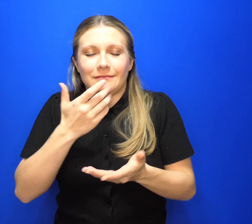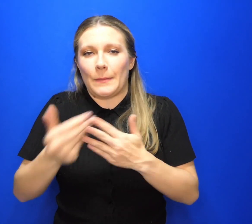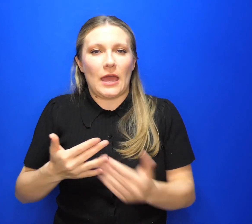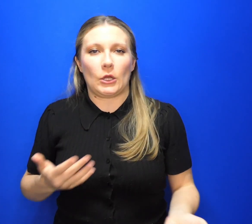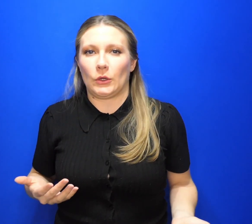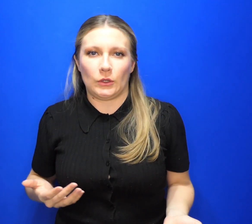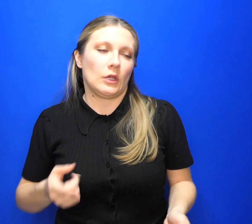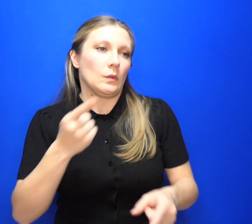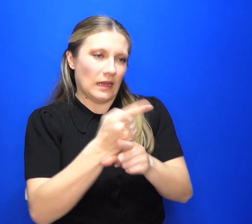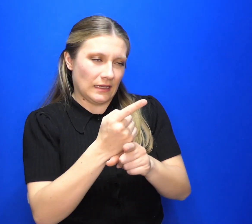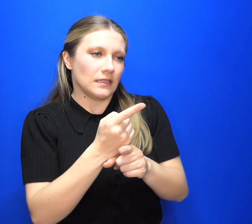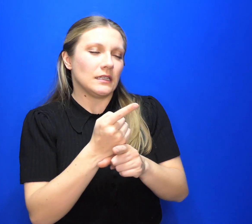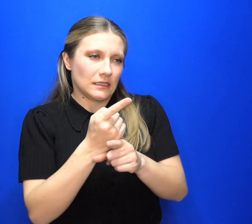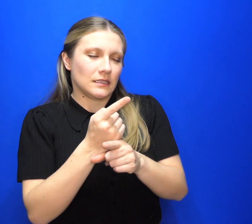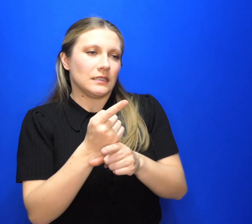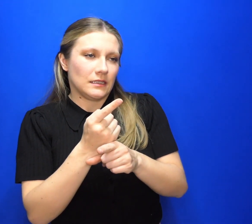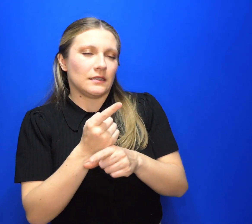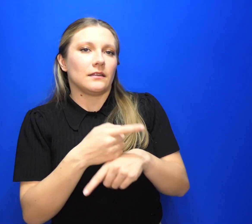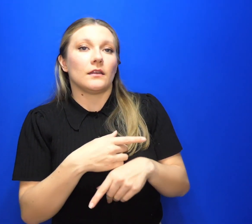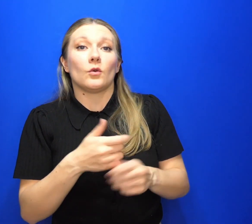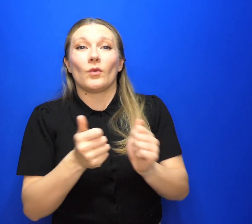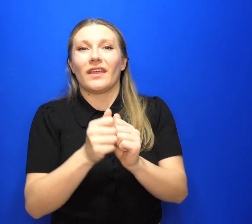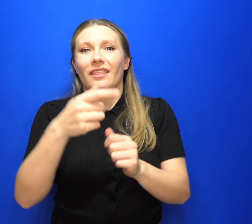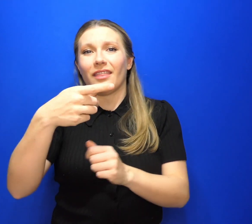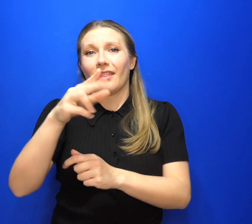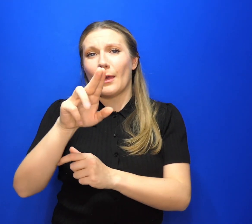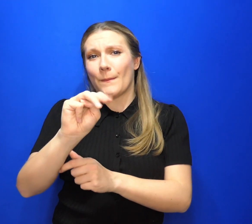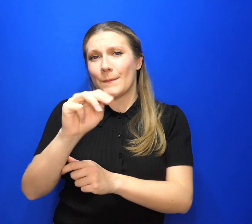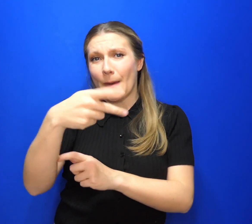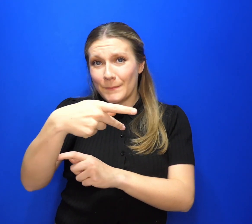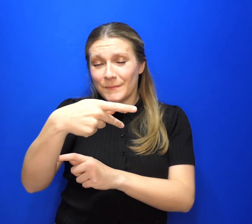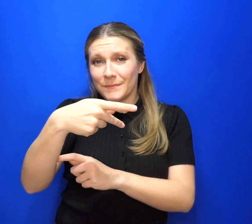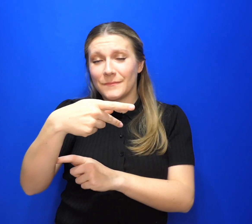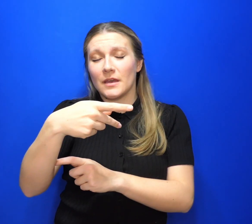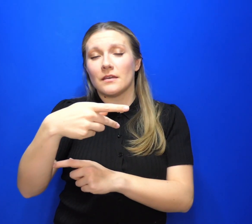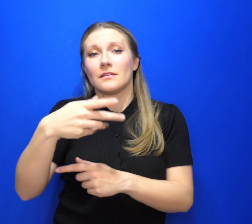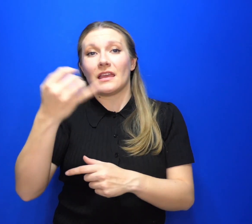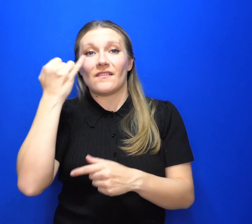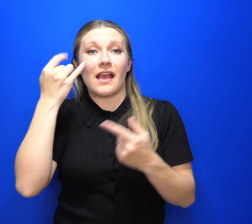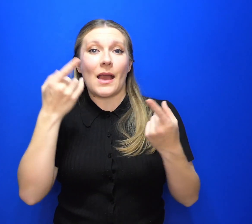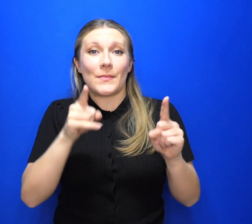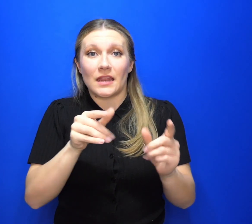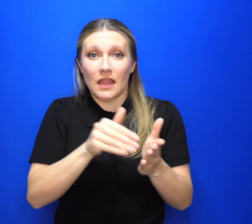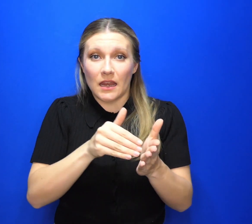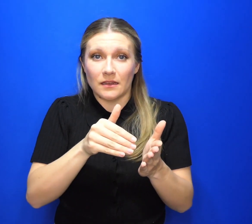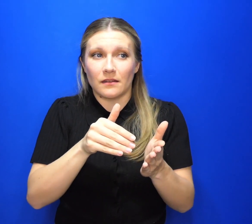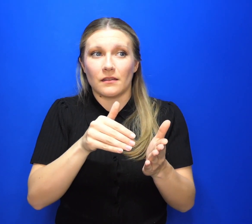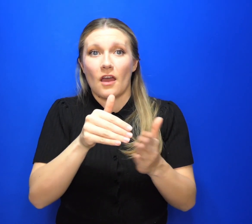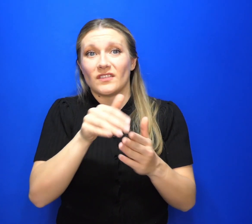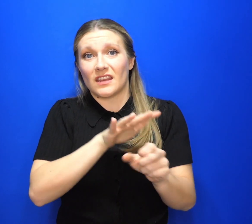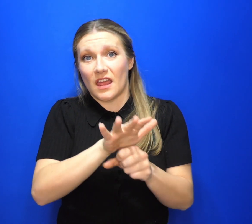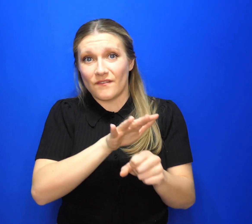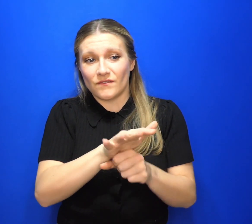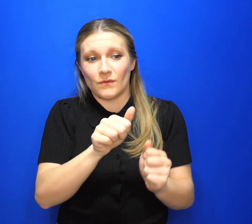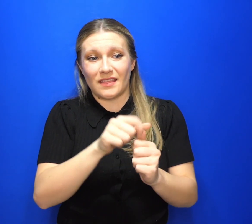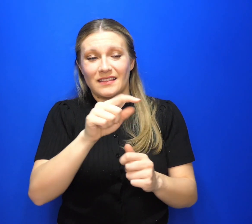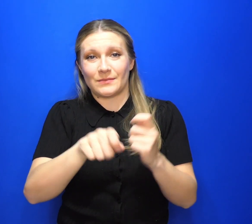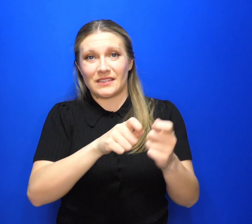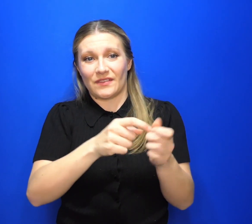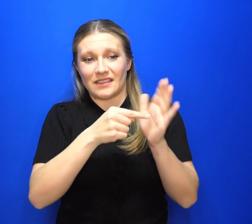it was happening enough, again, in this particular example, you could say, okay, well, this has happened night after night. I've had to turn the basal off. Well, if you've got a pump, you